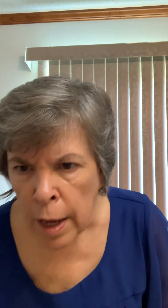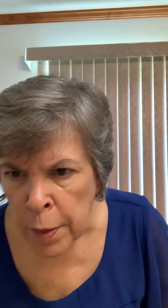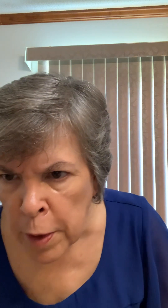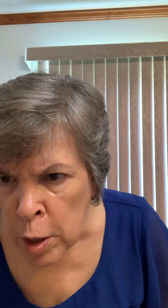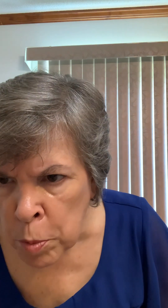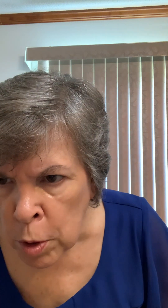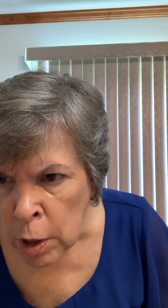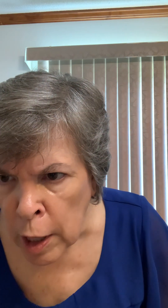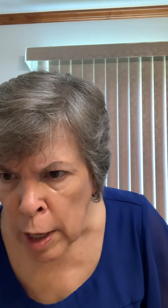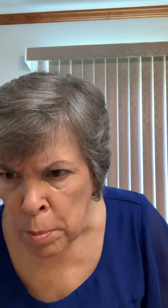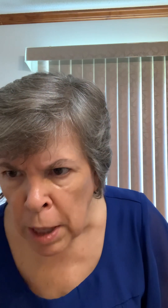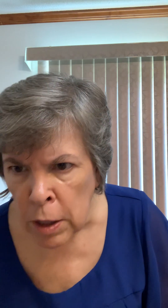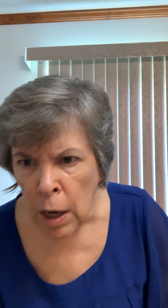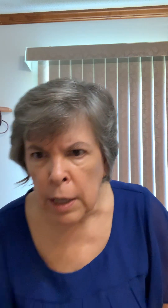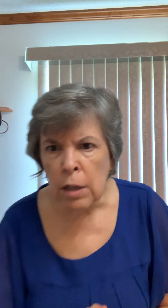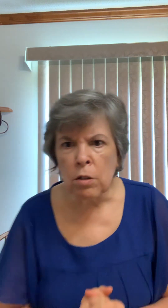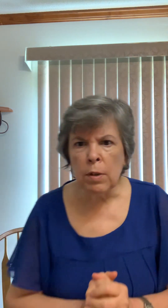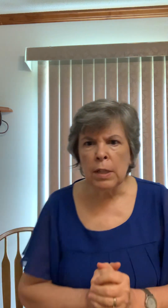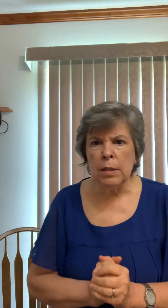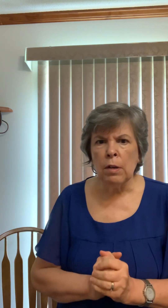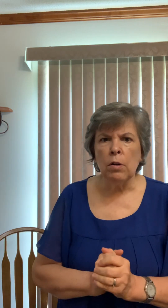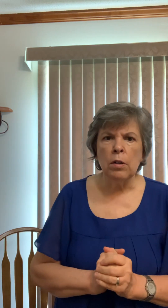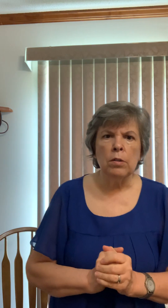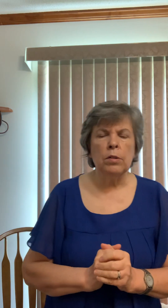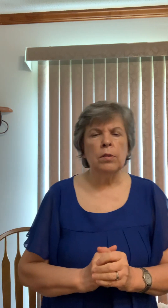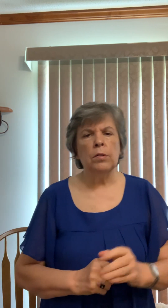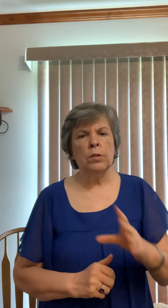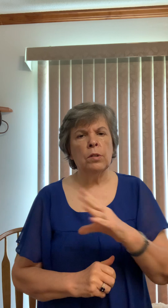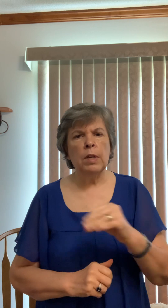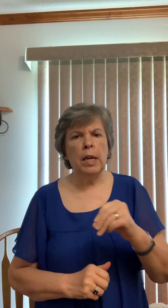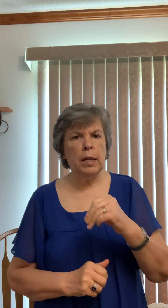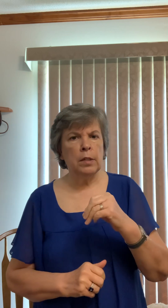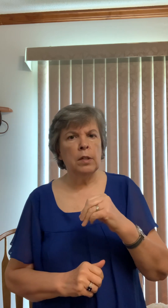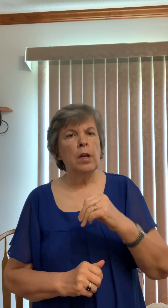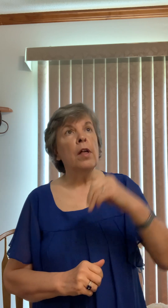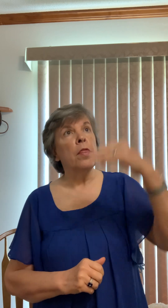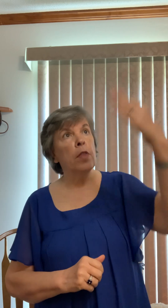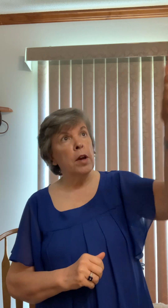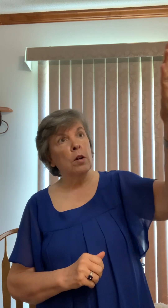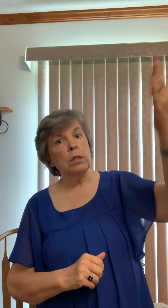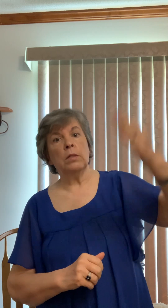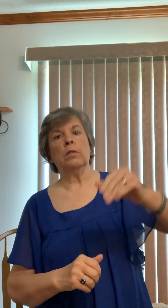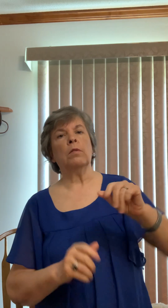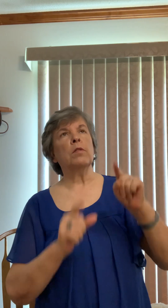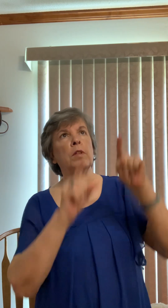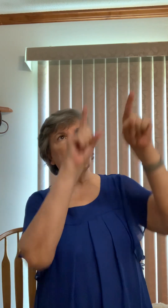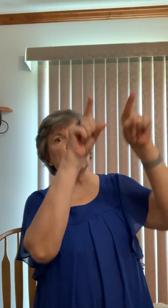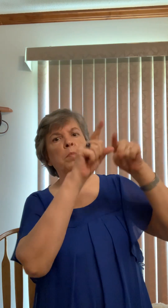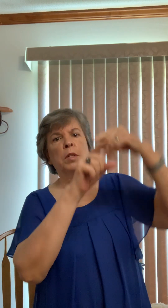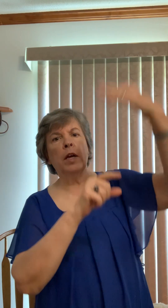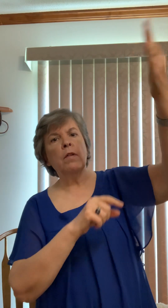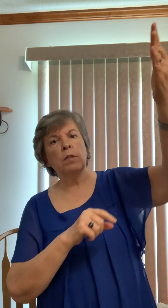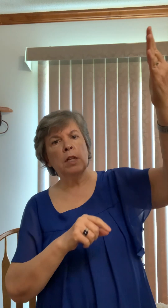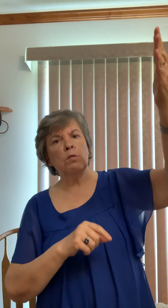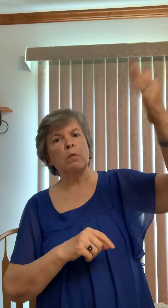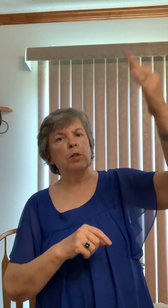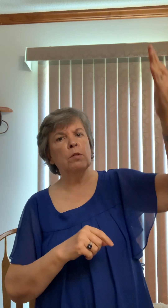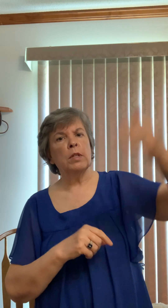And there proclaim, my God, how great thou art. So, and there's up in heaven, that's what we're doing it.